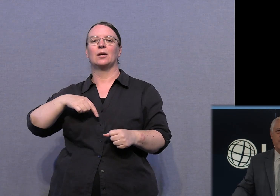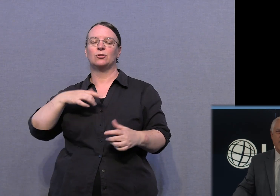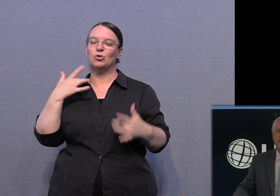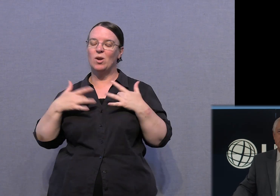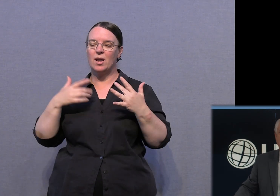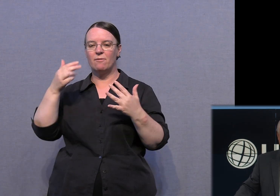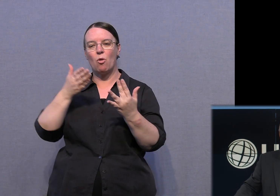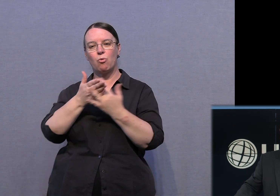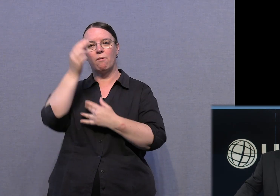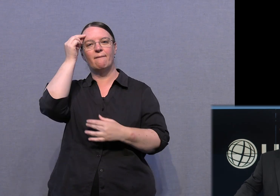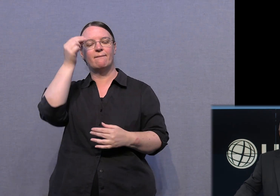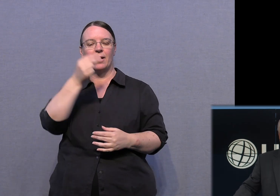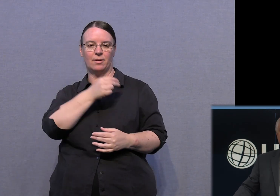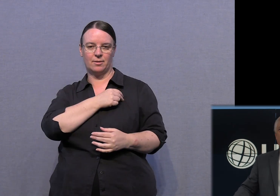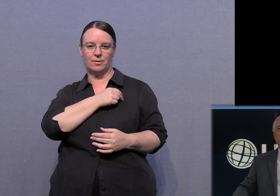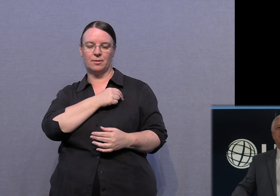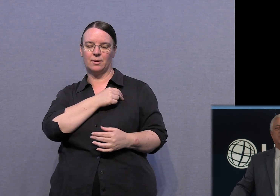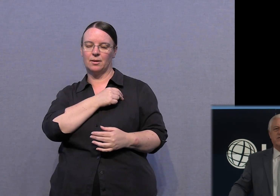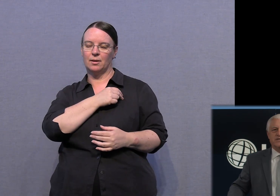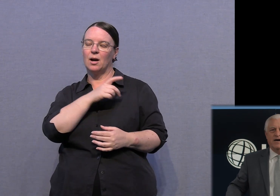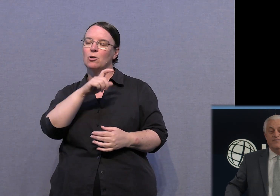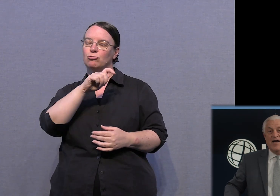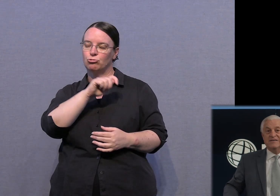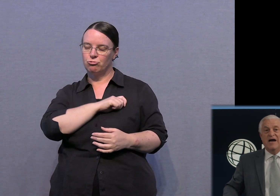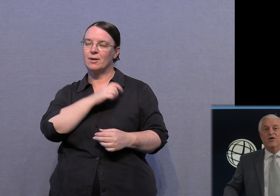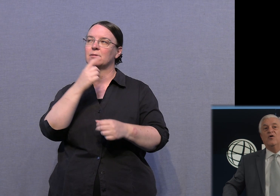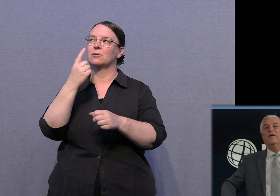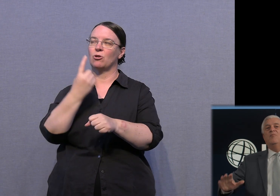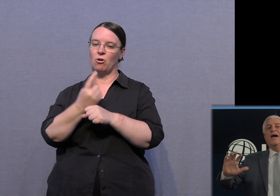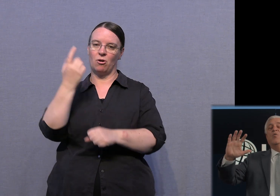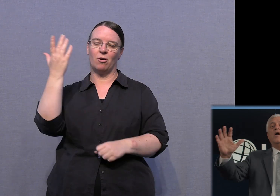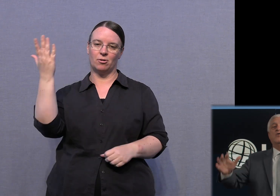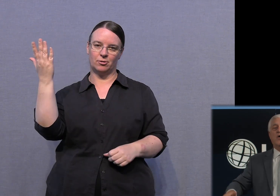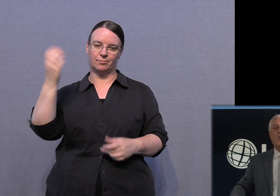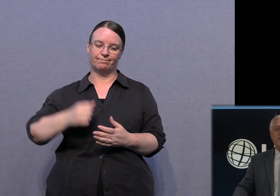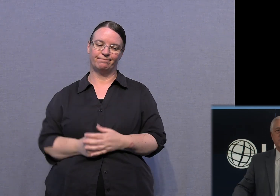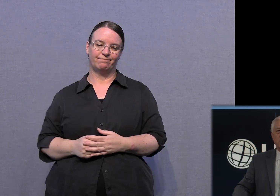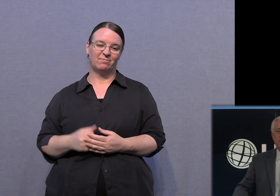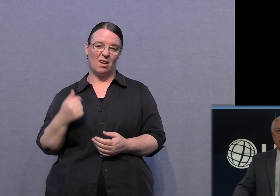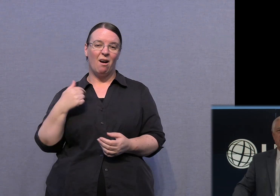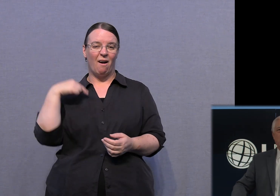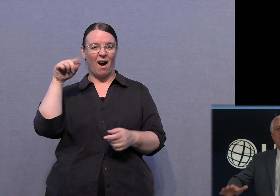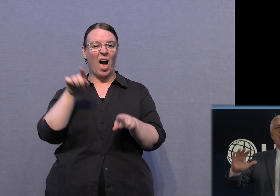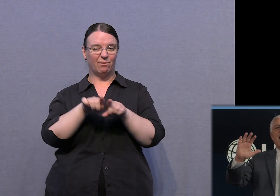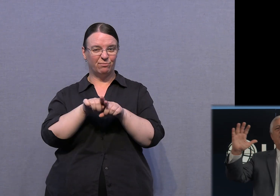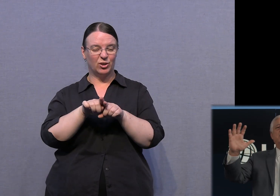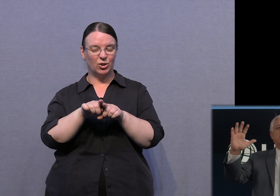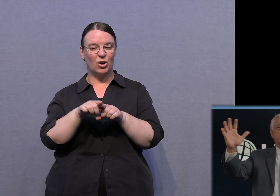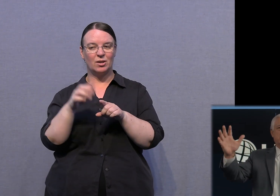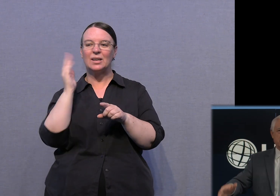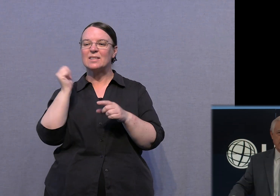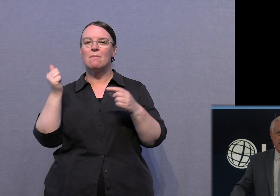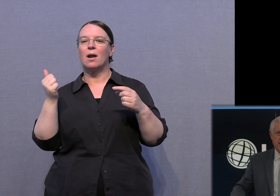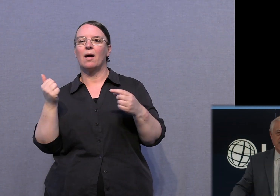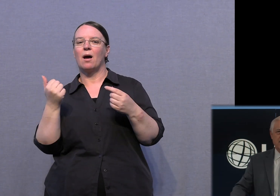never a place in our ministry where we don't need to trust God. In fact, I've learned that no matter where you go in ministry, no matter how much